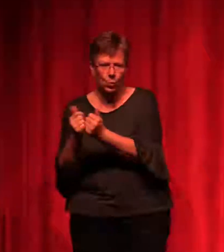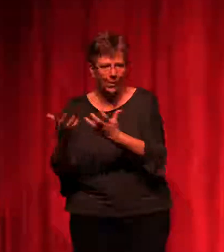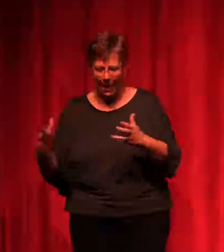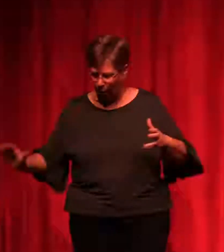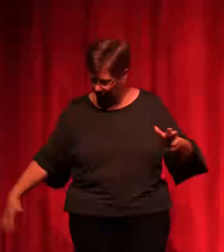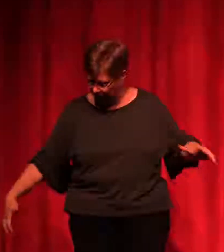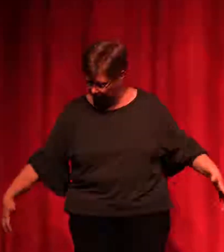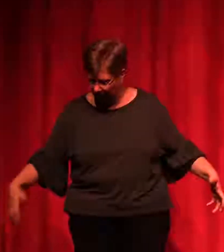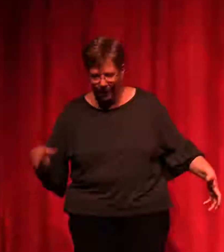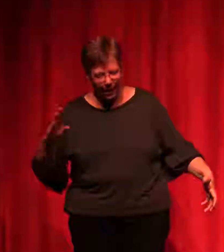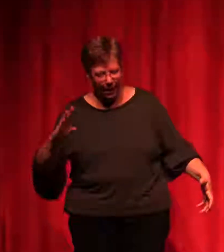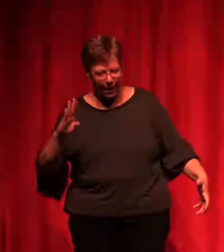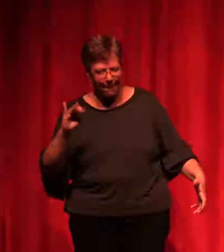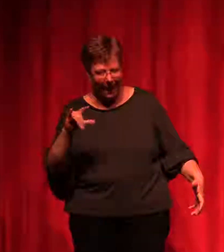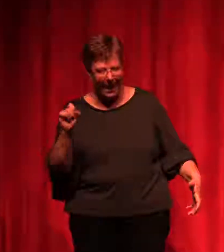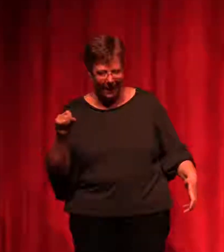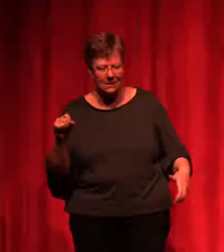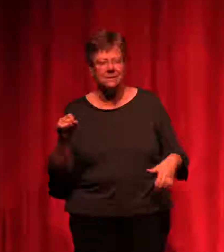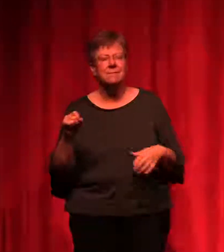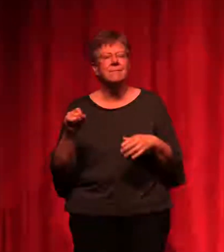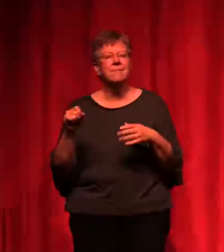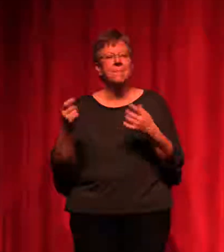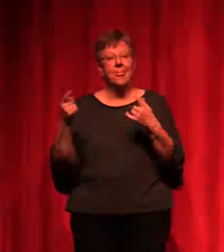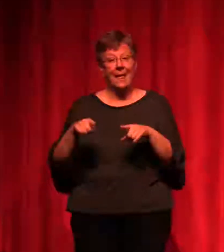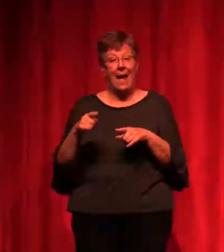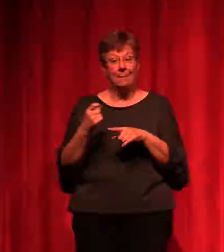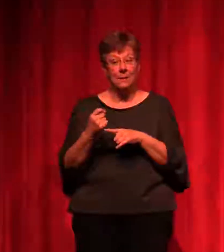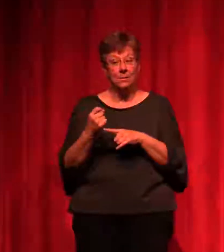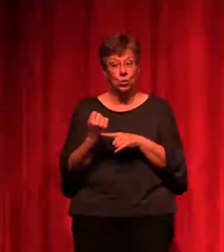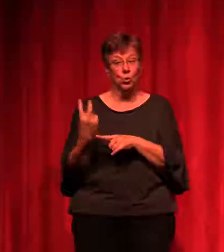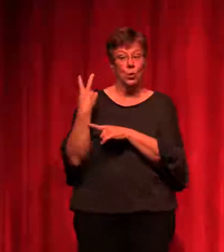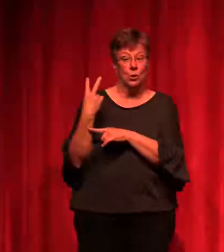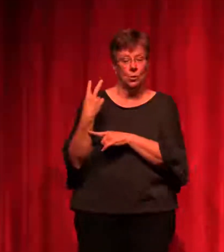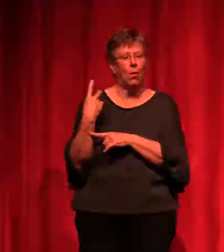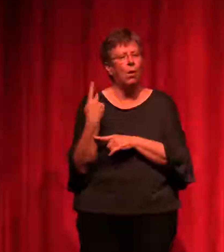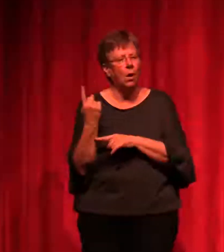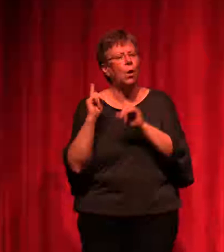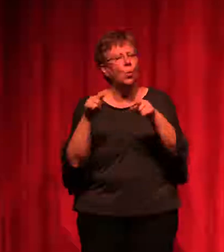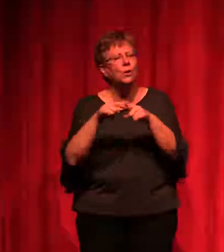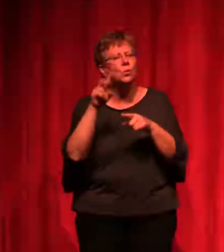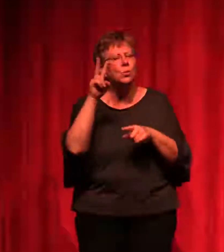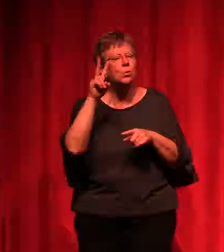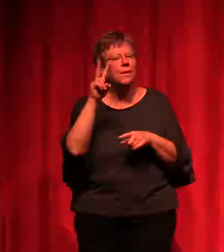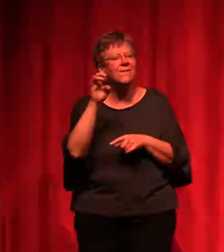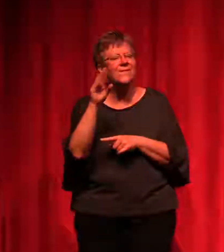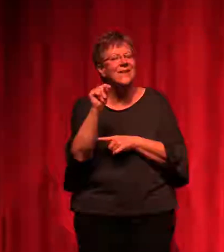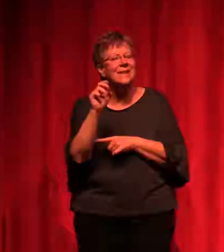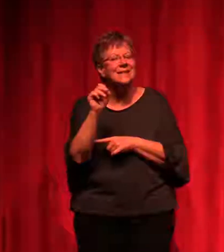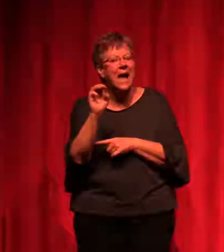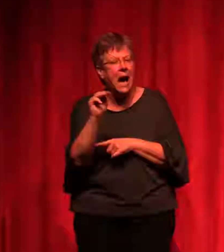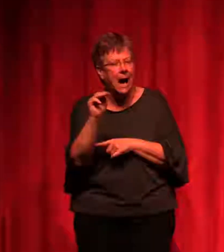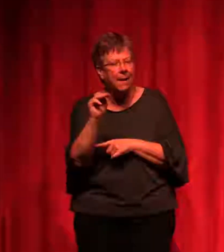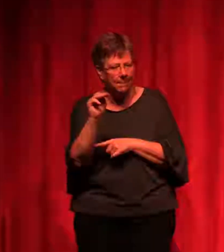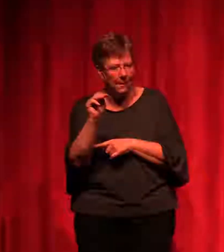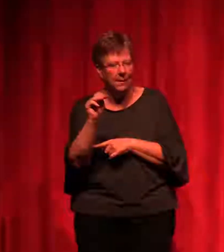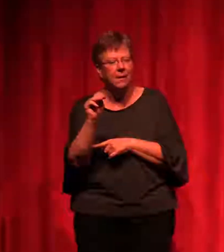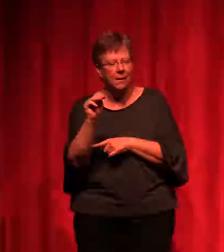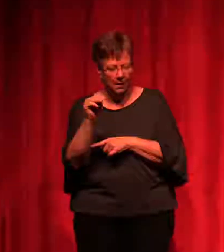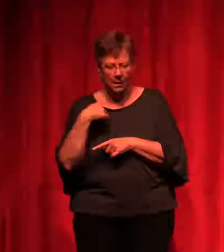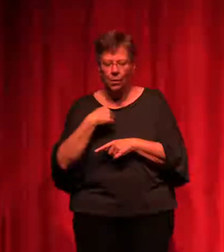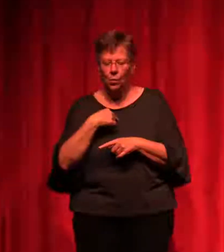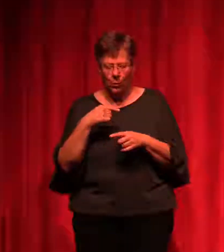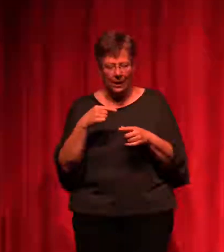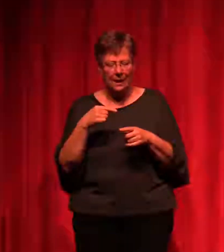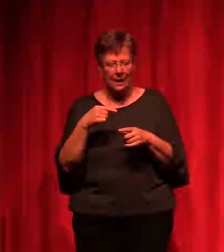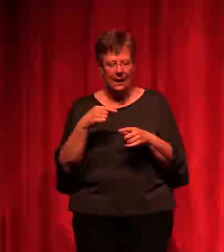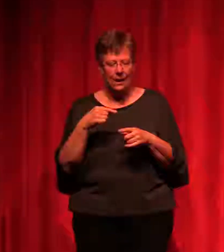bags. The winter before, he and I had gone to Vietnam, and we rode Honda 250s, where you had about